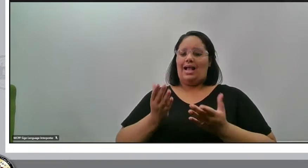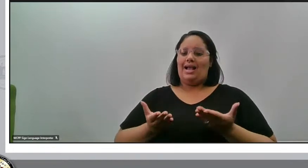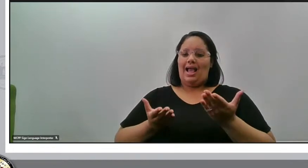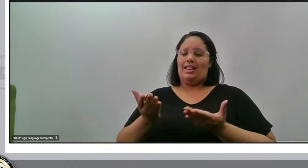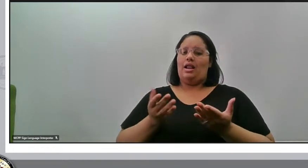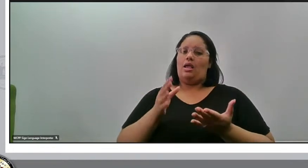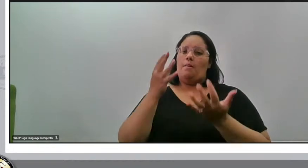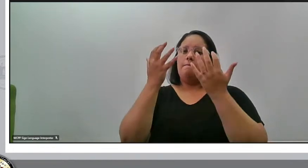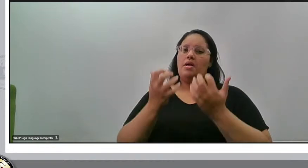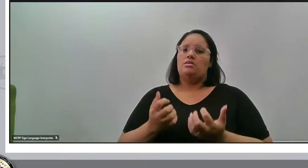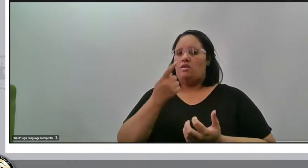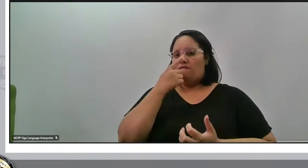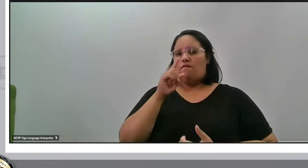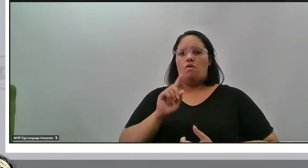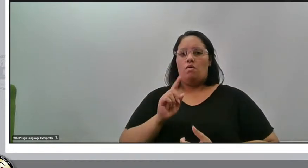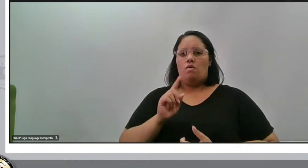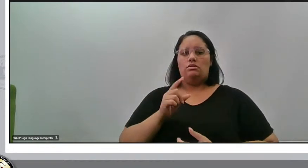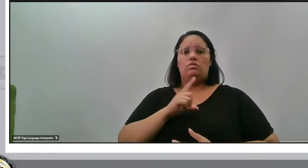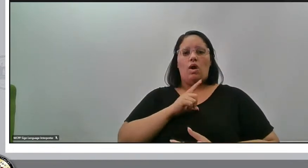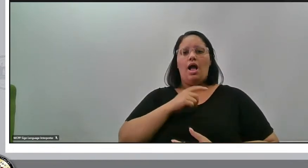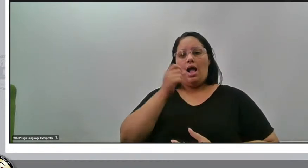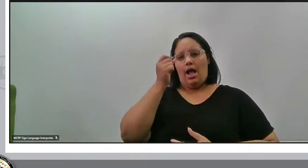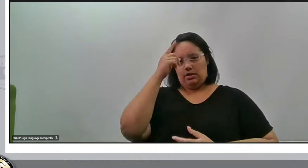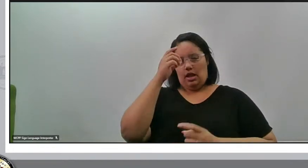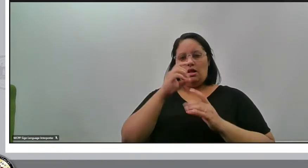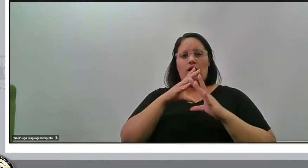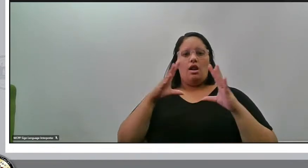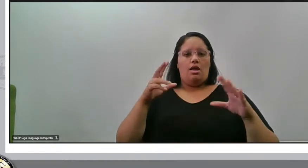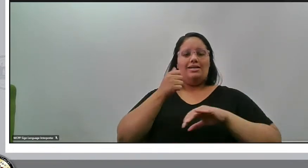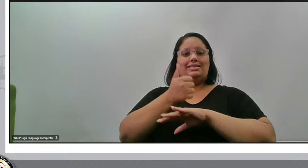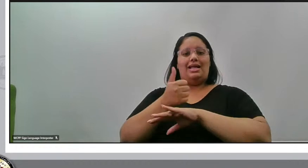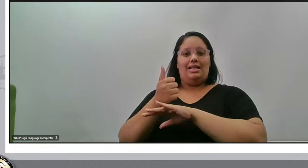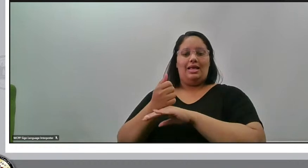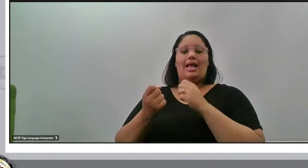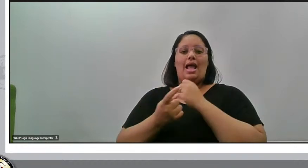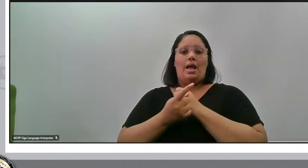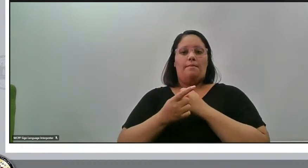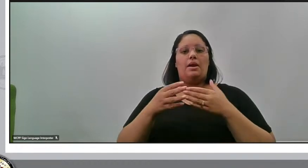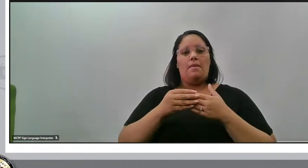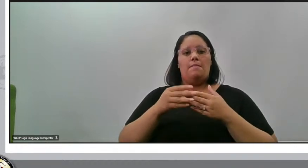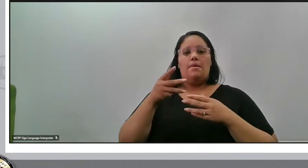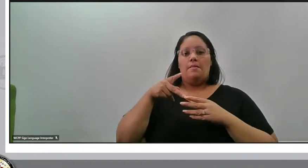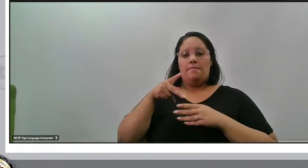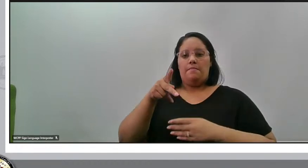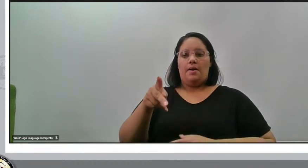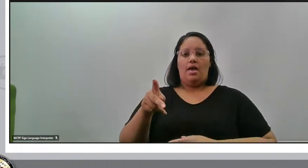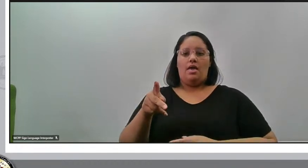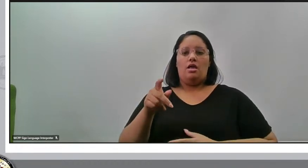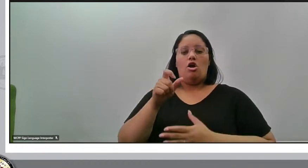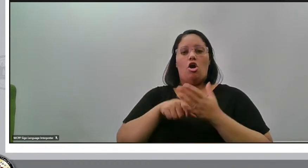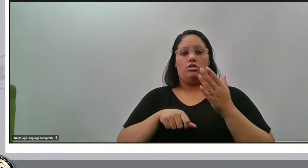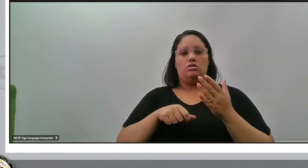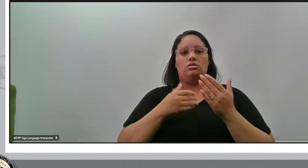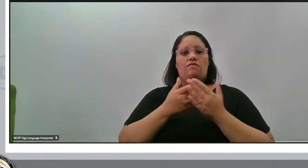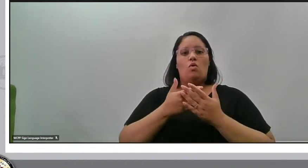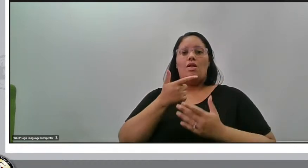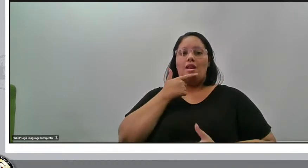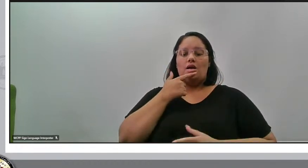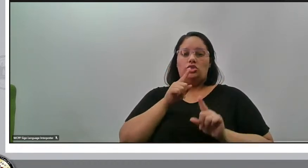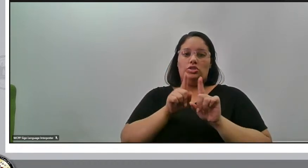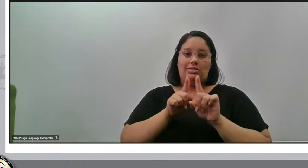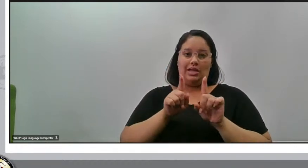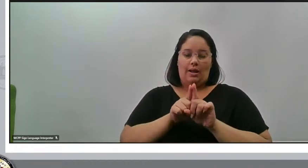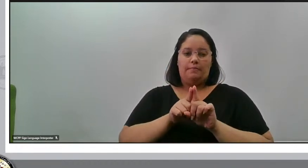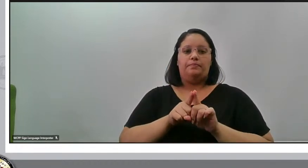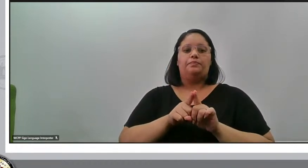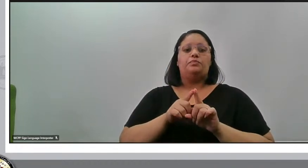well, because I understand when sittings happen, members pay a cost towards lunches as well. So it shouldn't